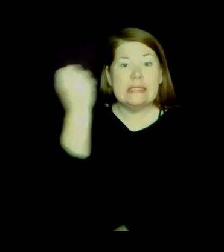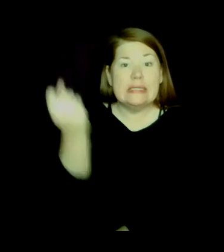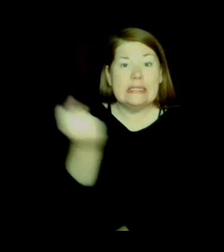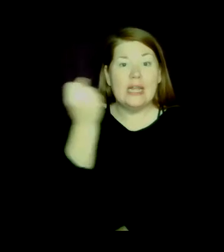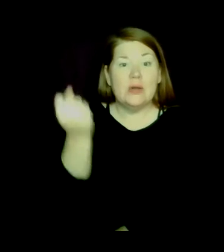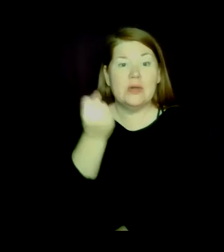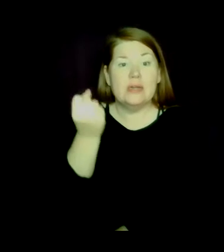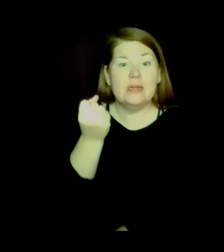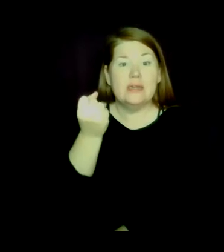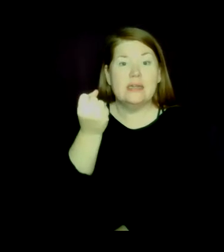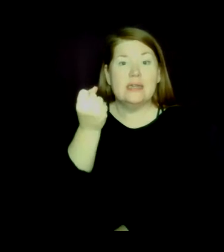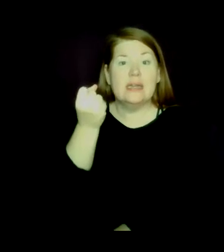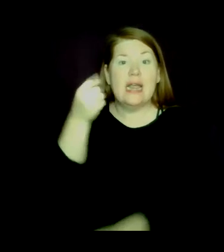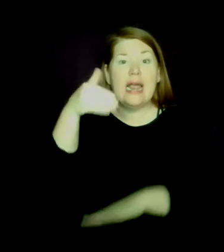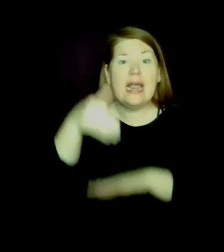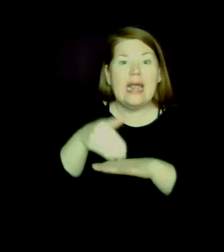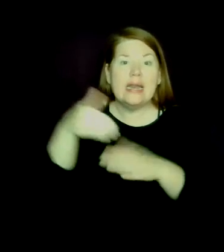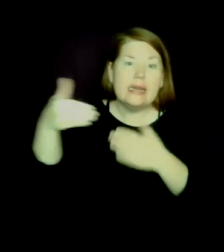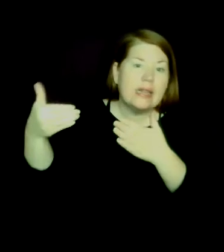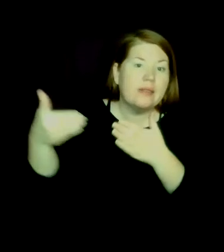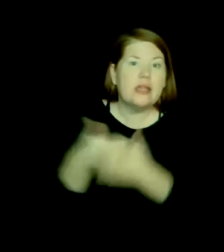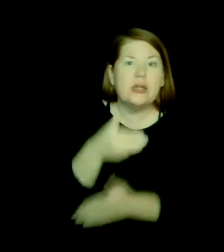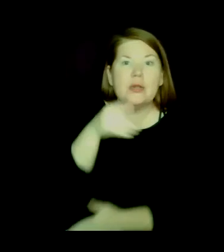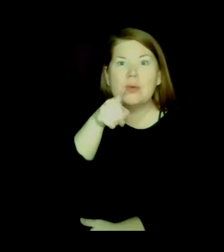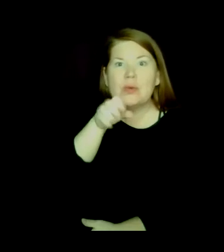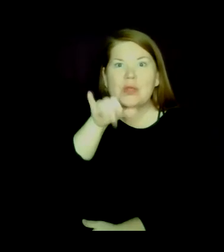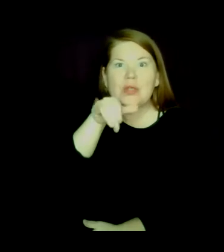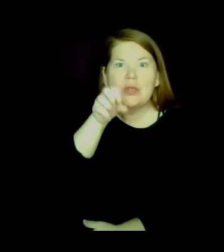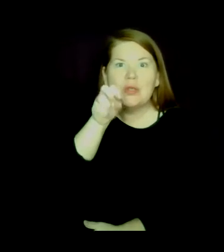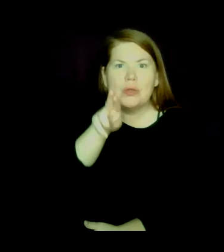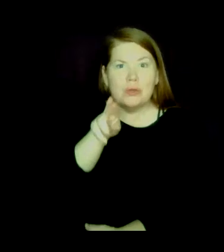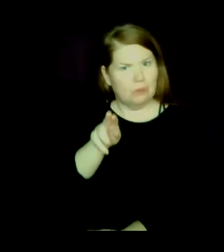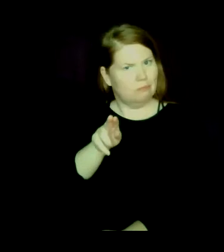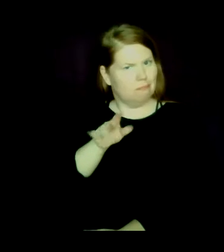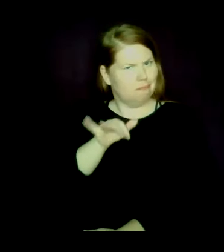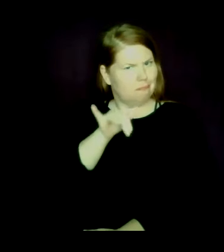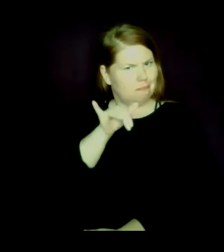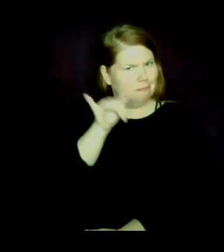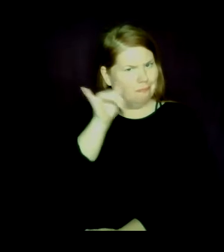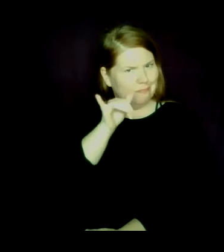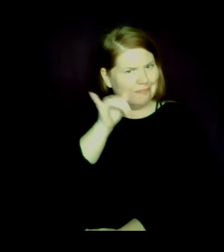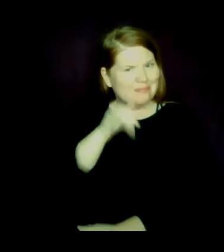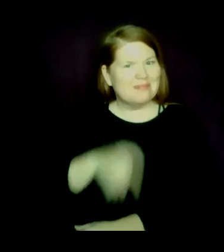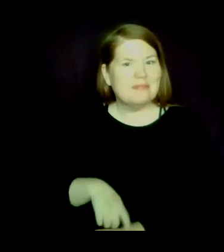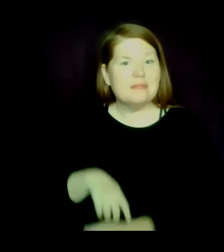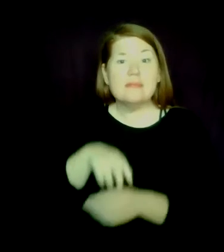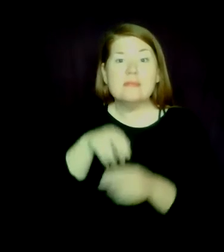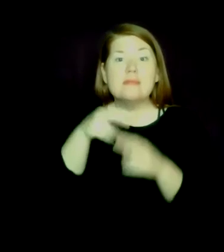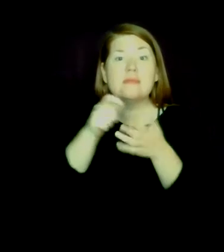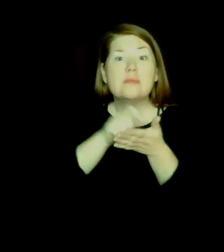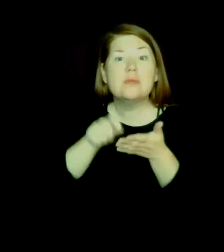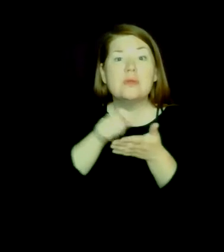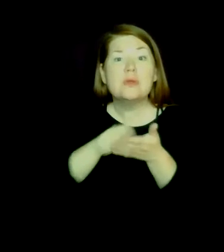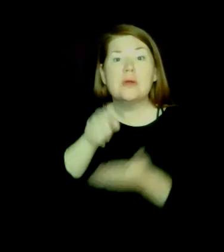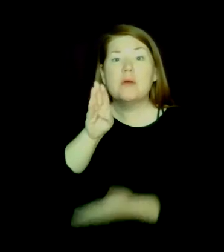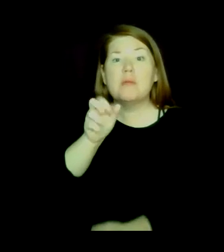Saturday at the New You. Saturday at the New You. It is by Barbara